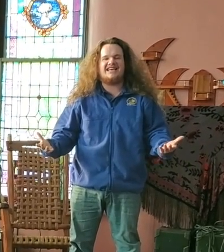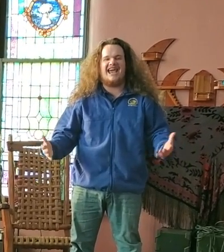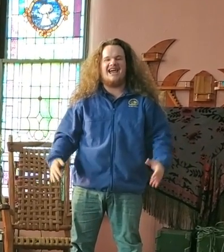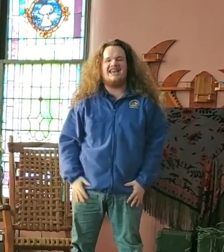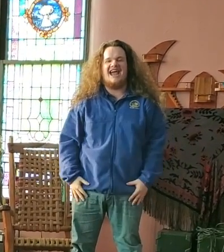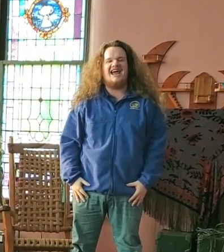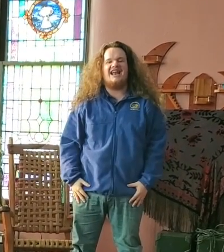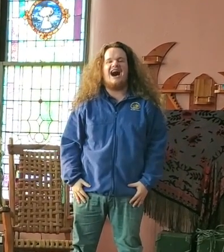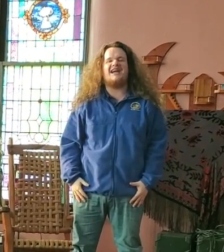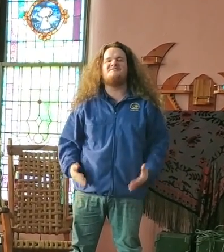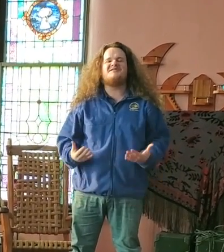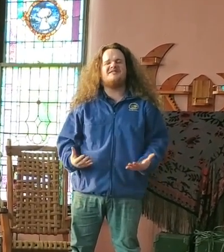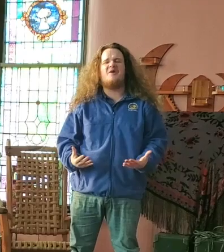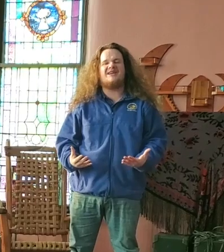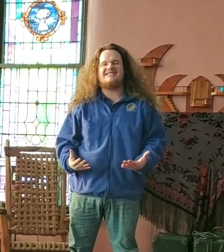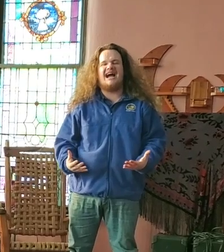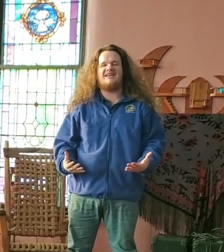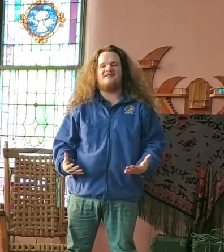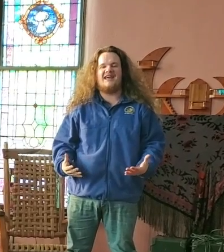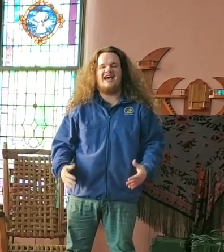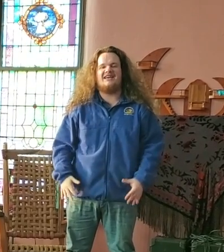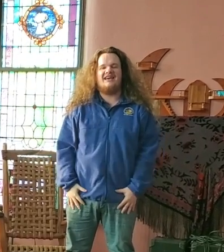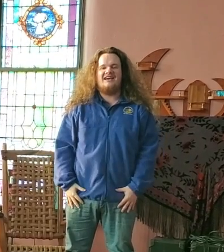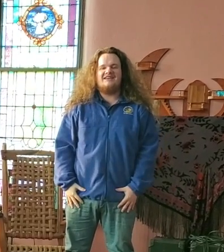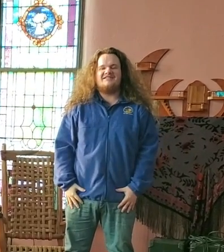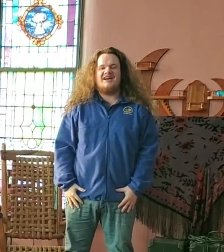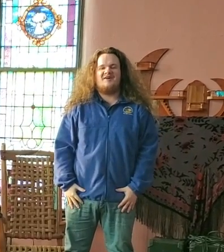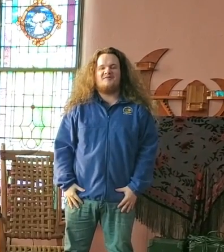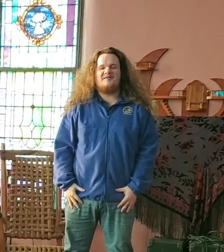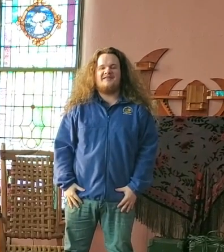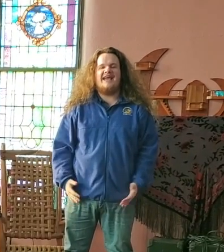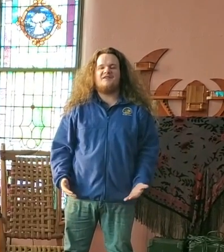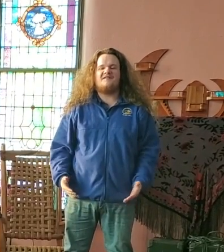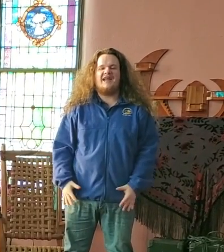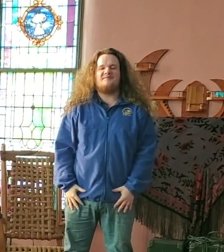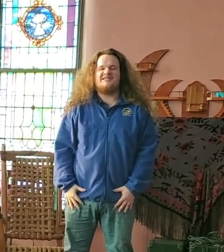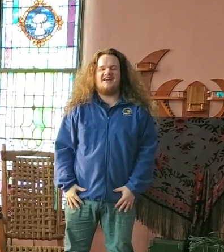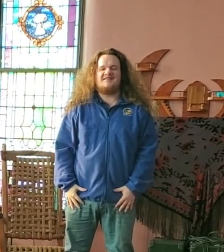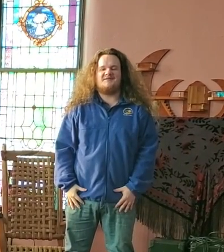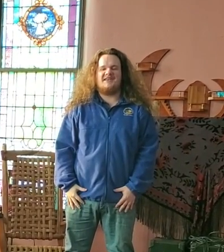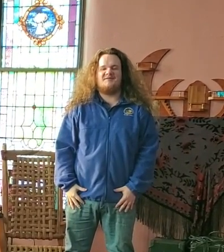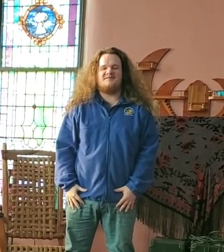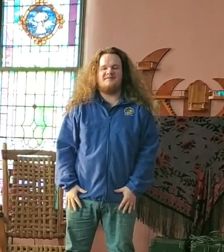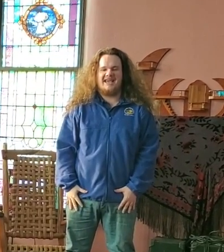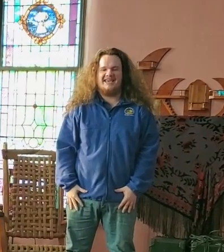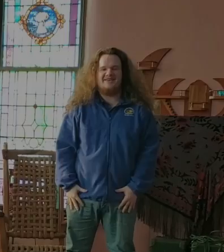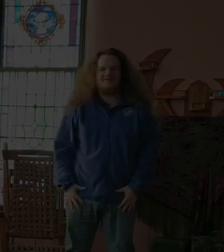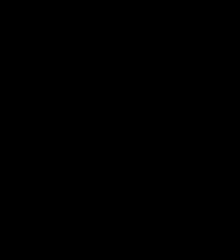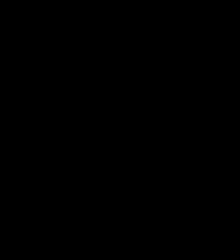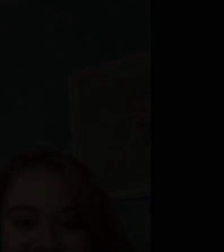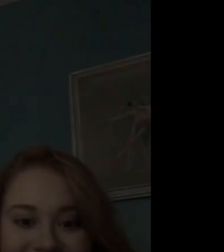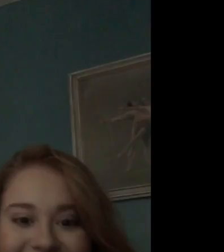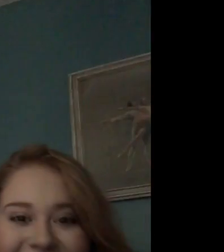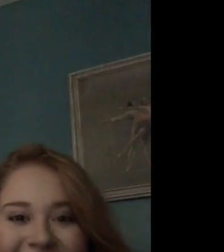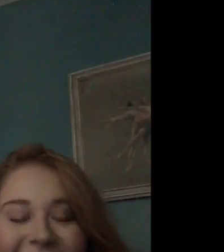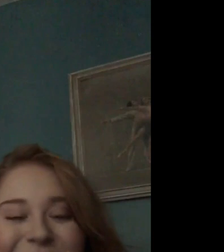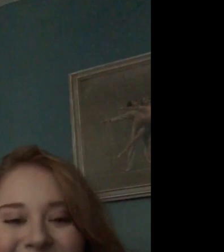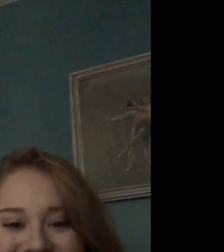again. And I am so excited for that. So thank you for letting me share this with you. Thank you. Hi, friends.